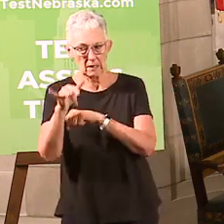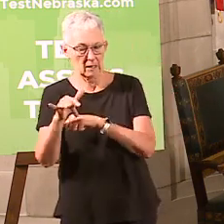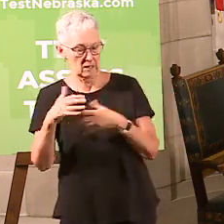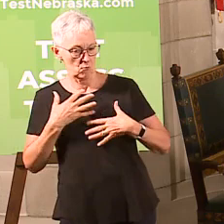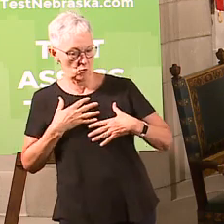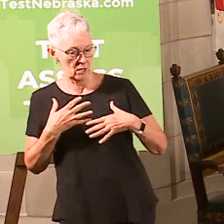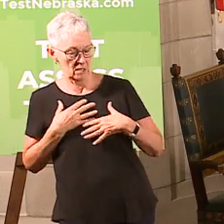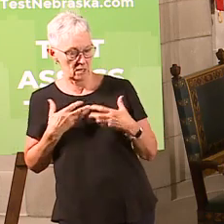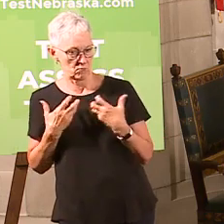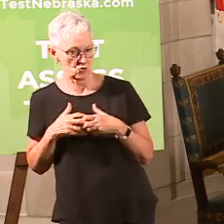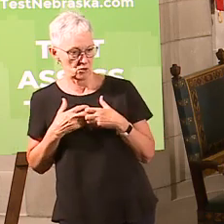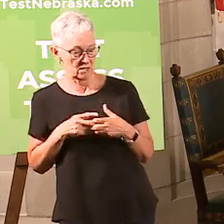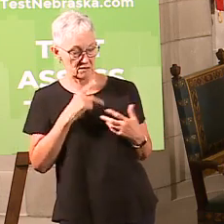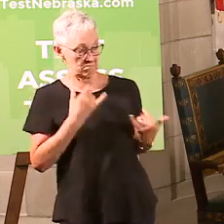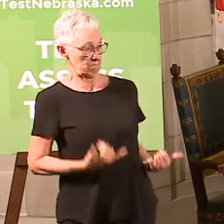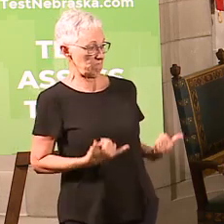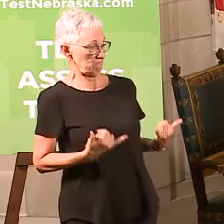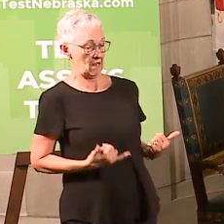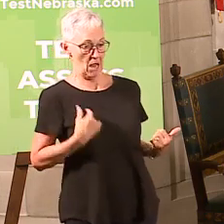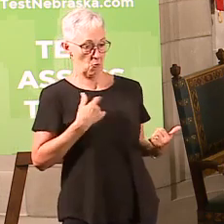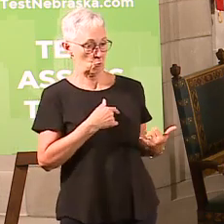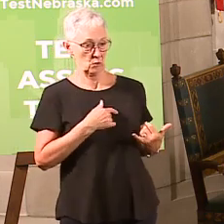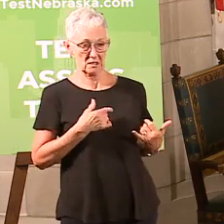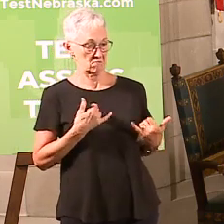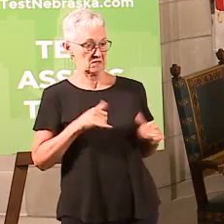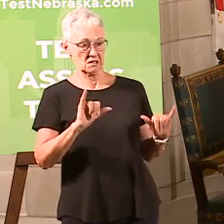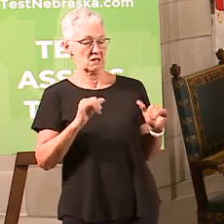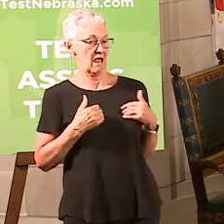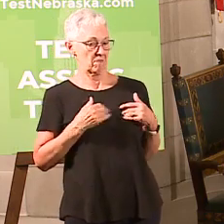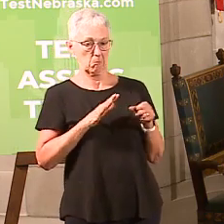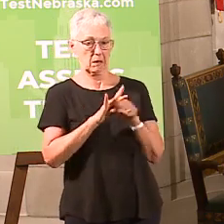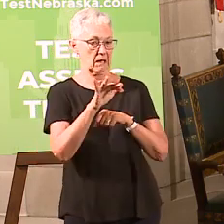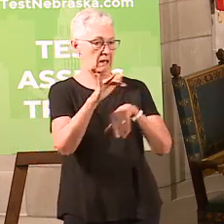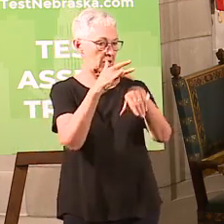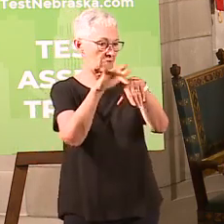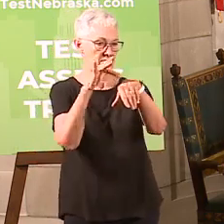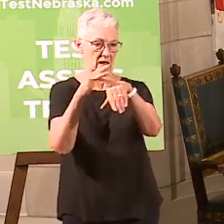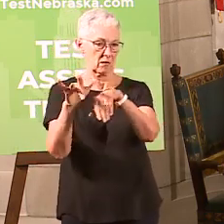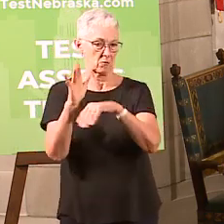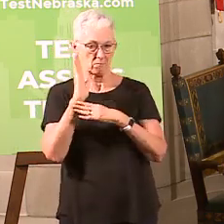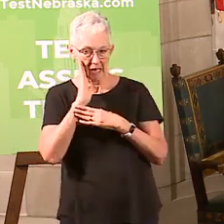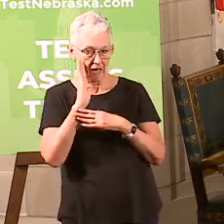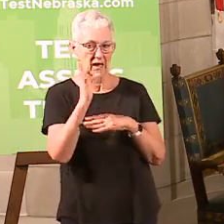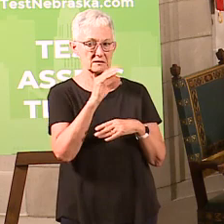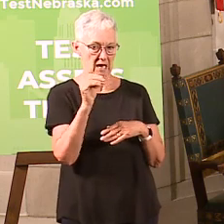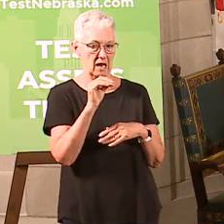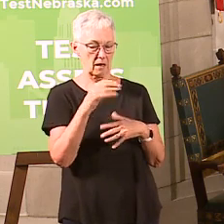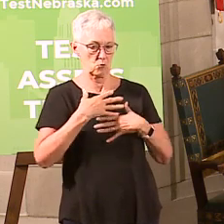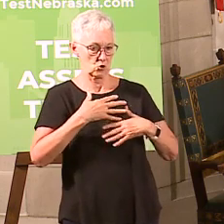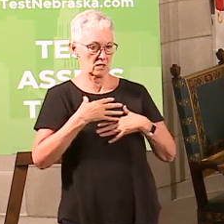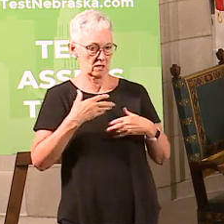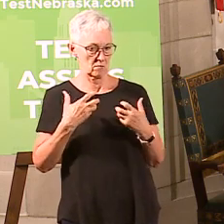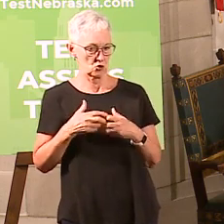capacity here in the state of Nebraska. That's all I got, Matt. Okay. Questions from inside the